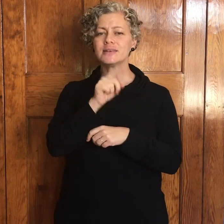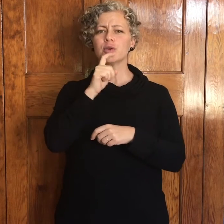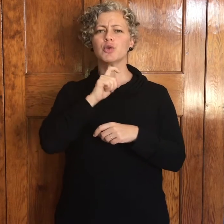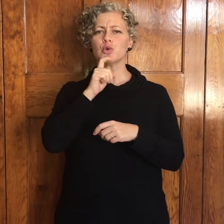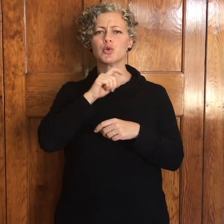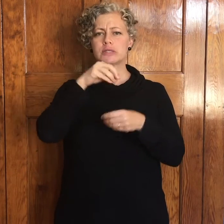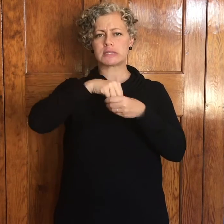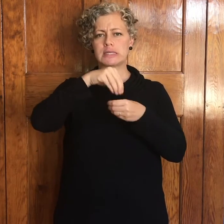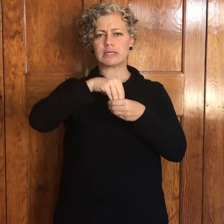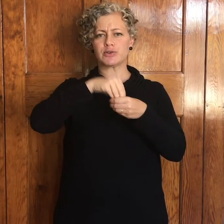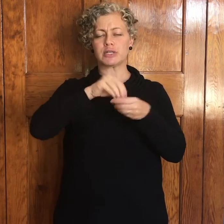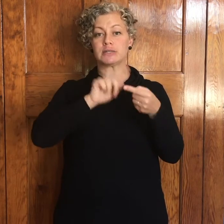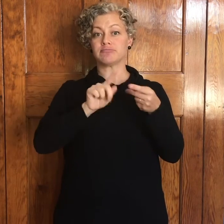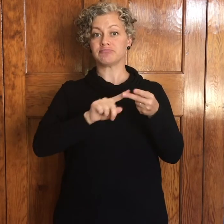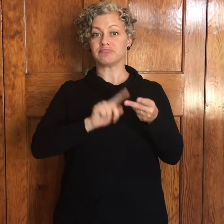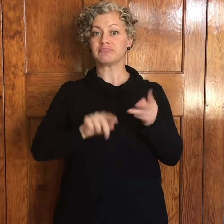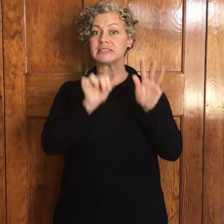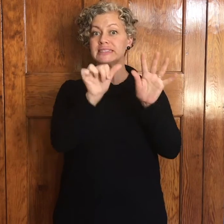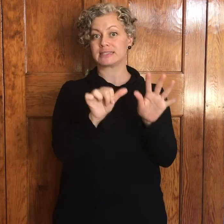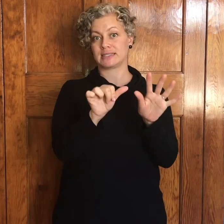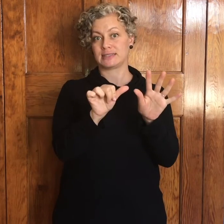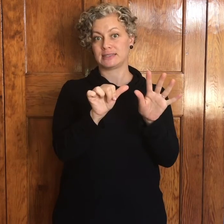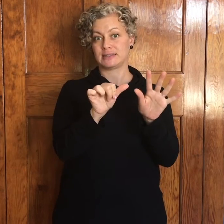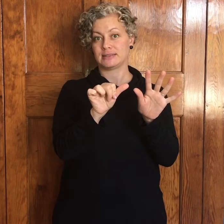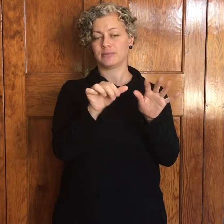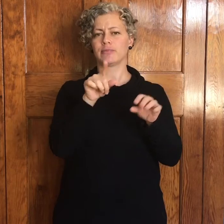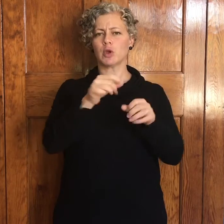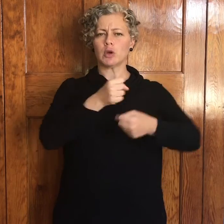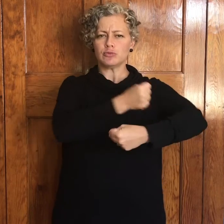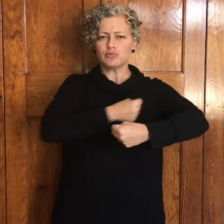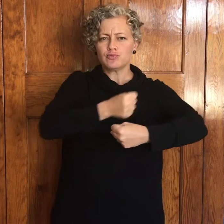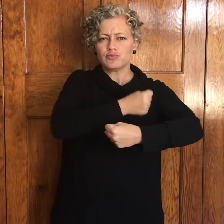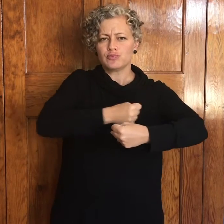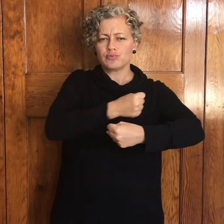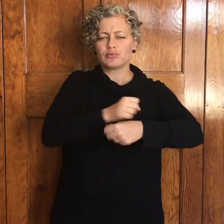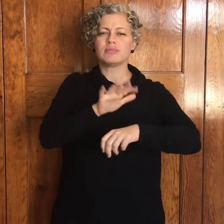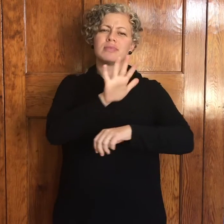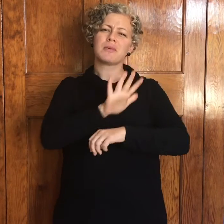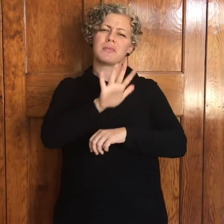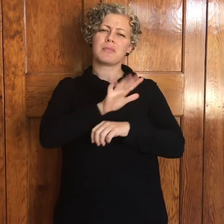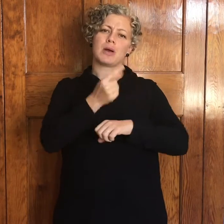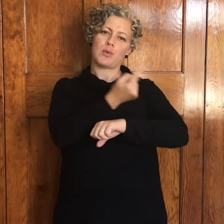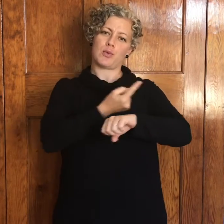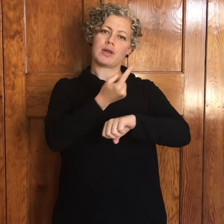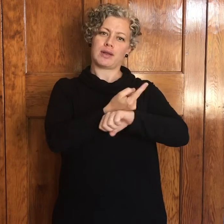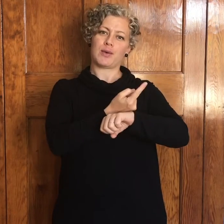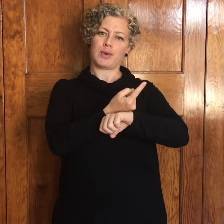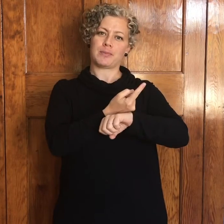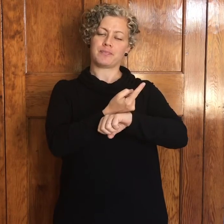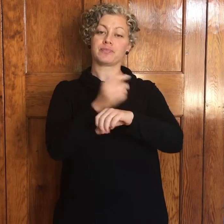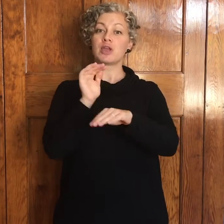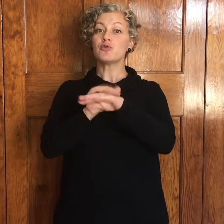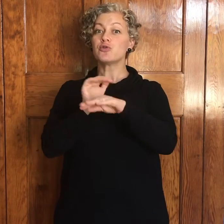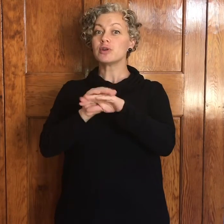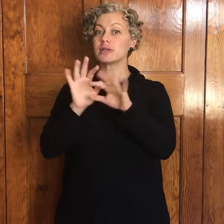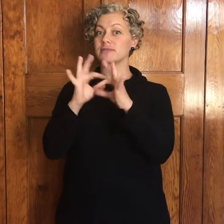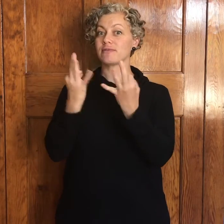and takes just over an hour to make. Perfect for your sweet-toothed friends and